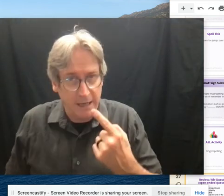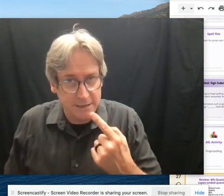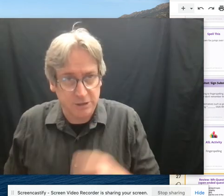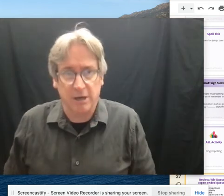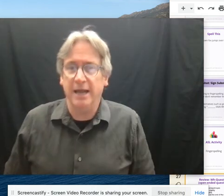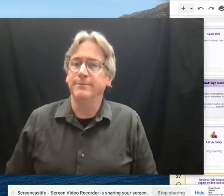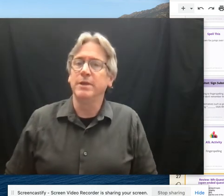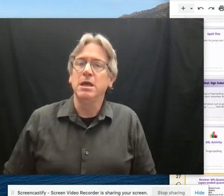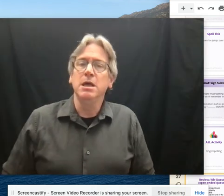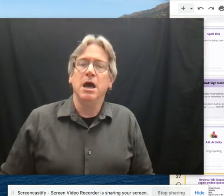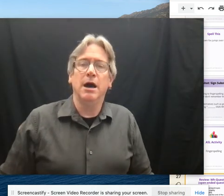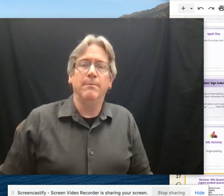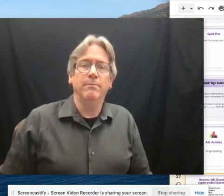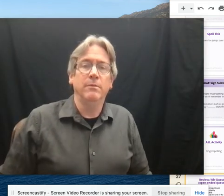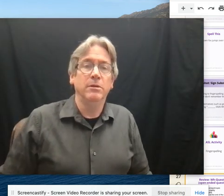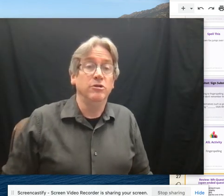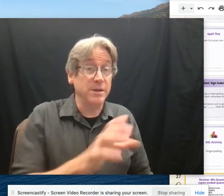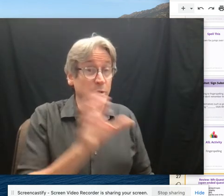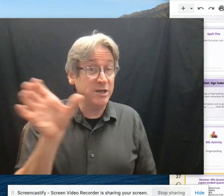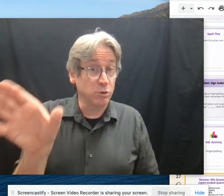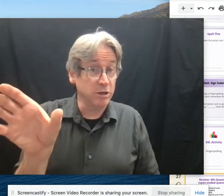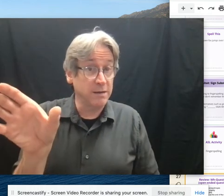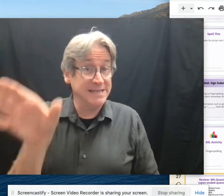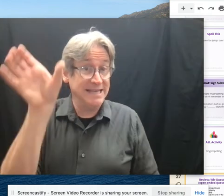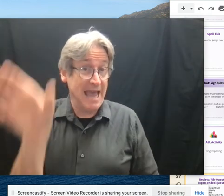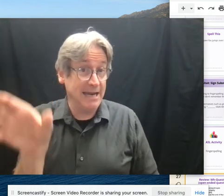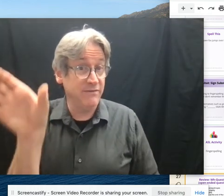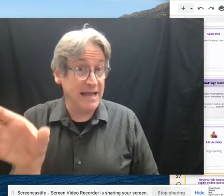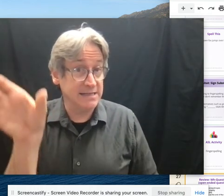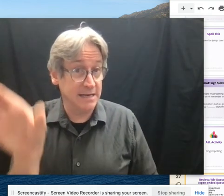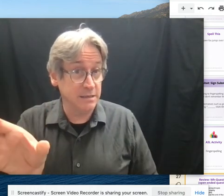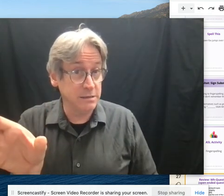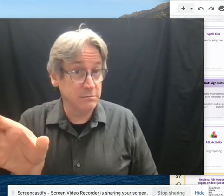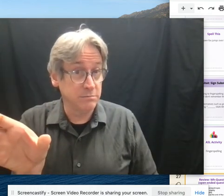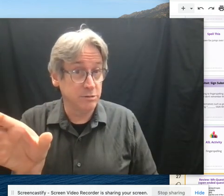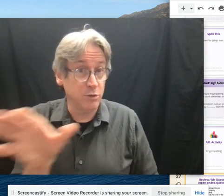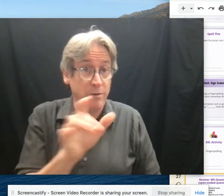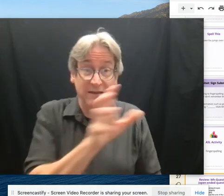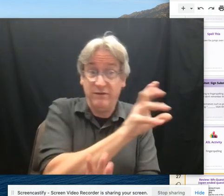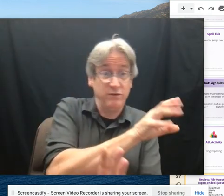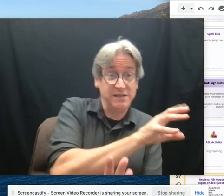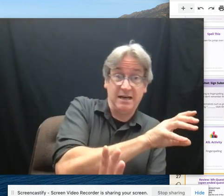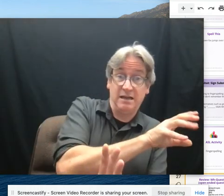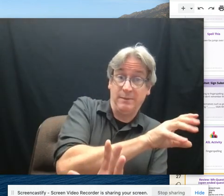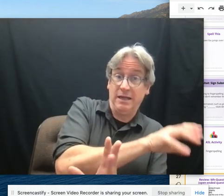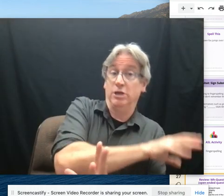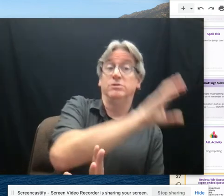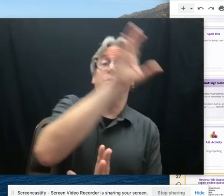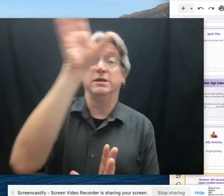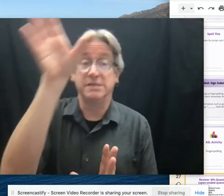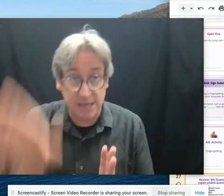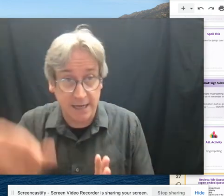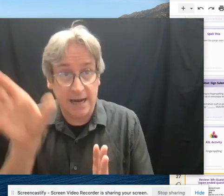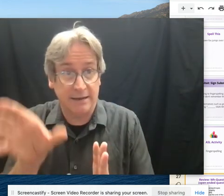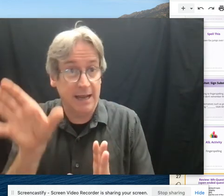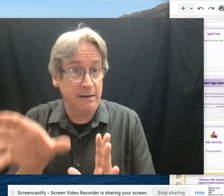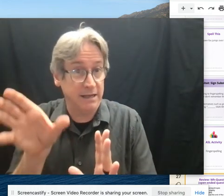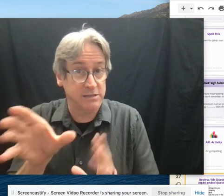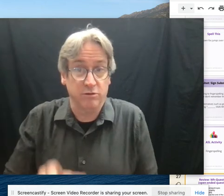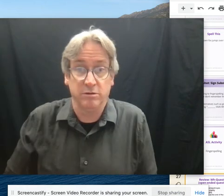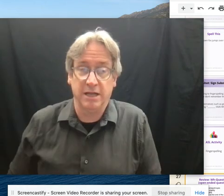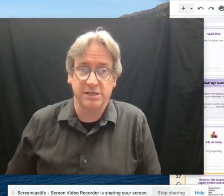that and tilt our head. The WH word comes at the end of that sentence. So even if you've signed it at the beginning, you still want to sign it at